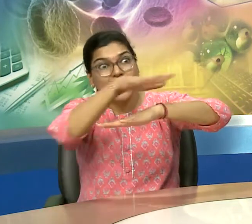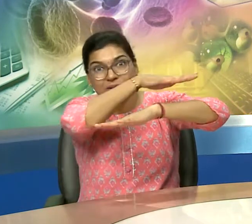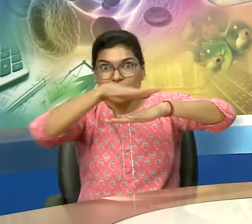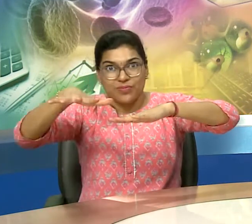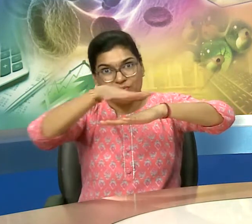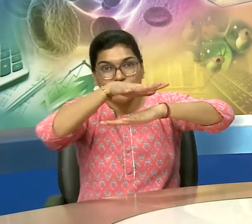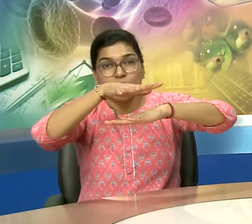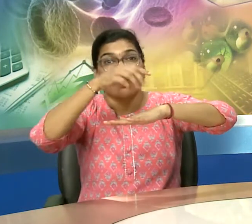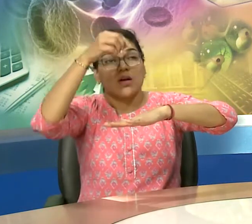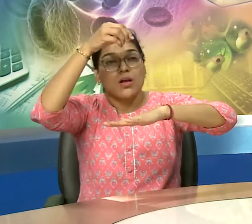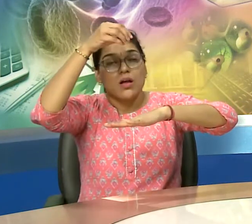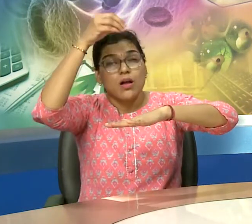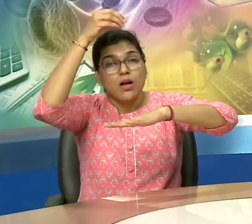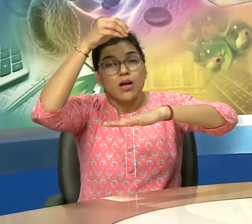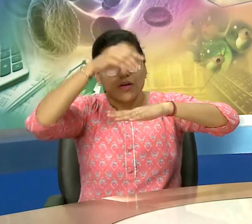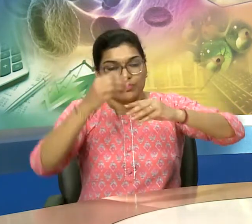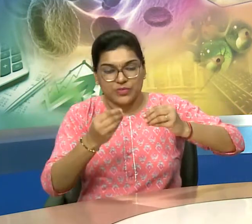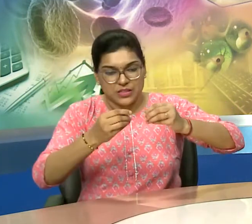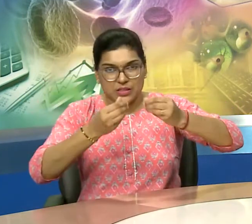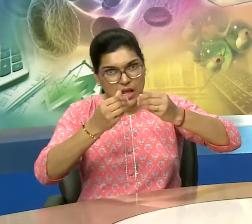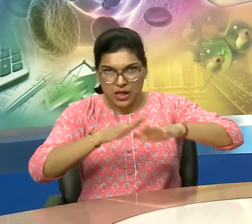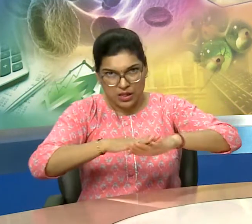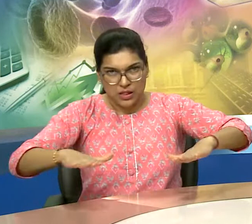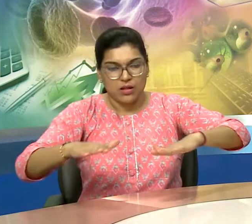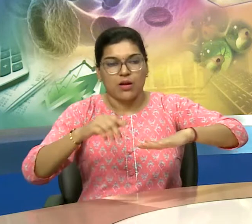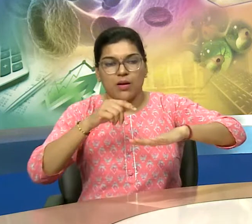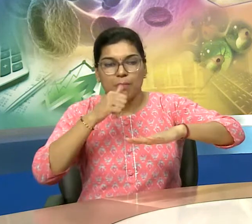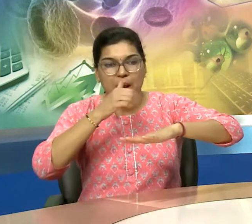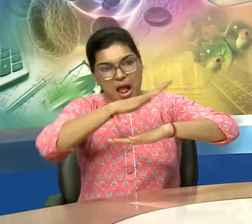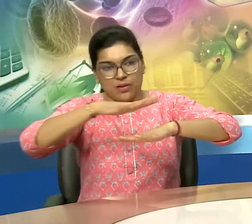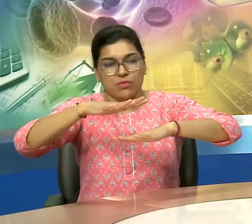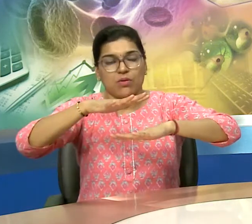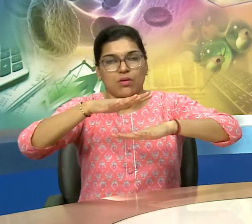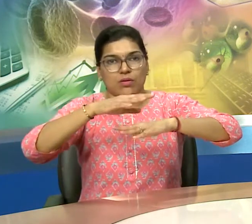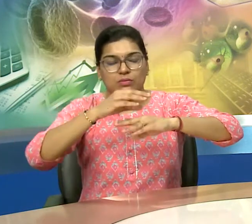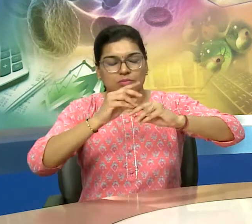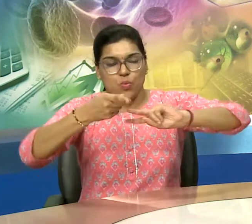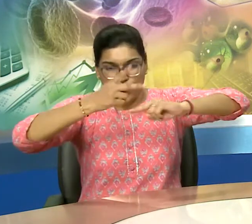and from other water bodies. And some of it seeps into the ground